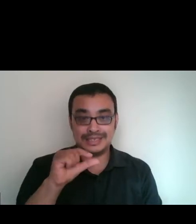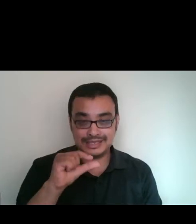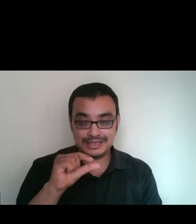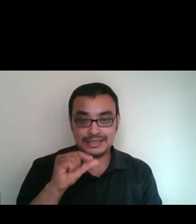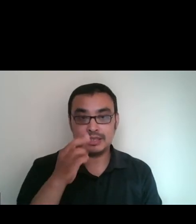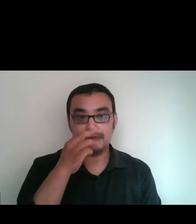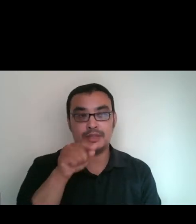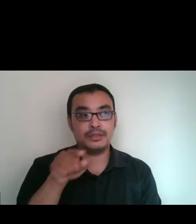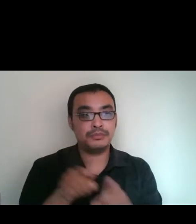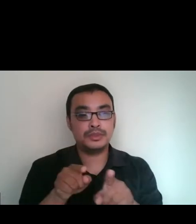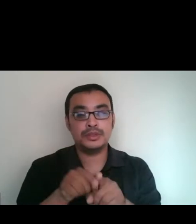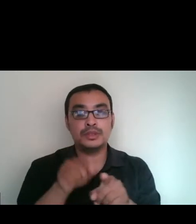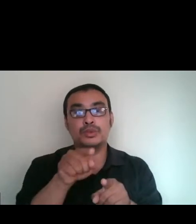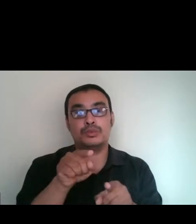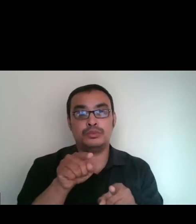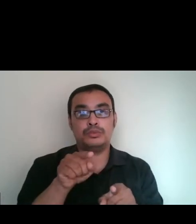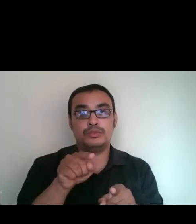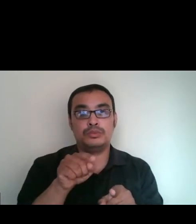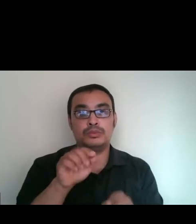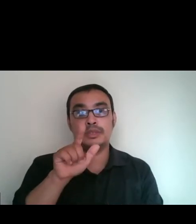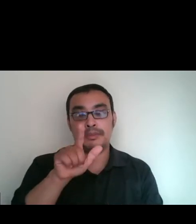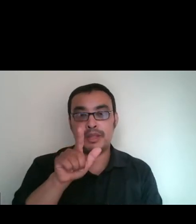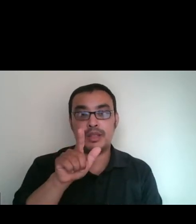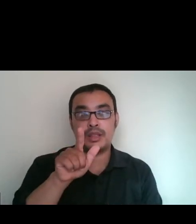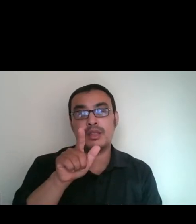to sort out the 7